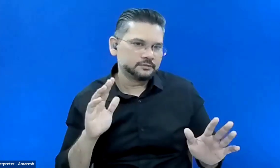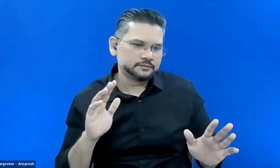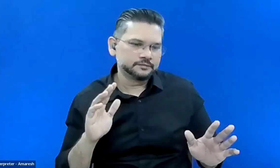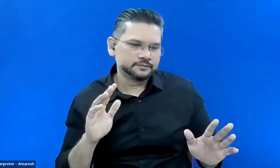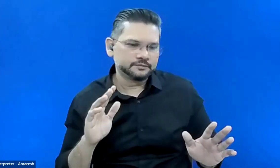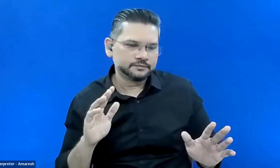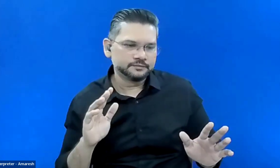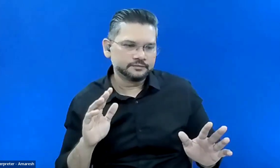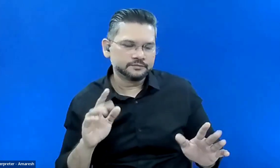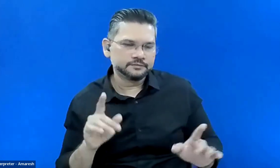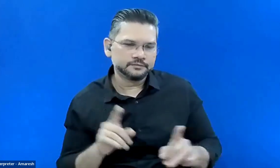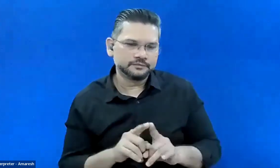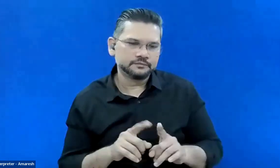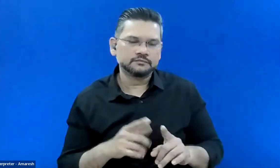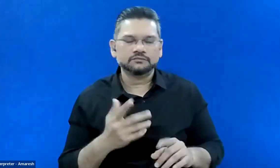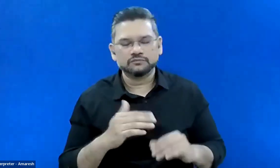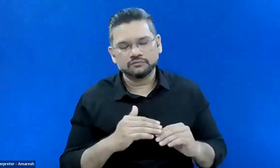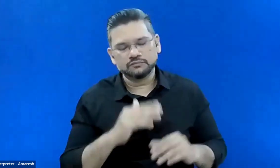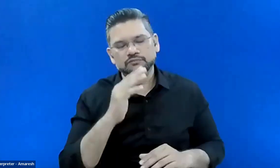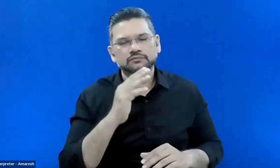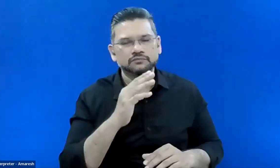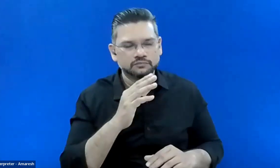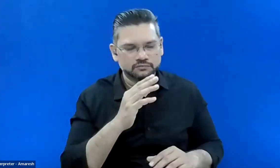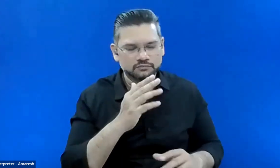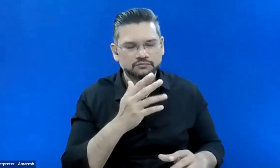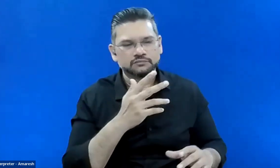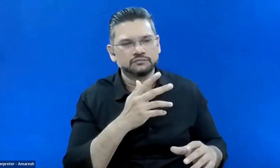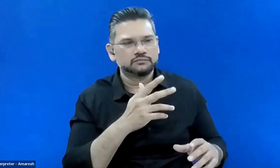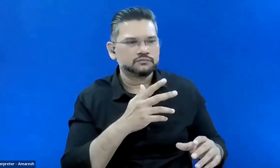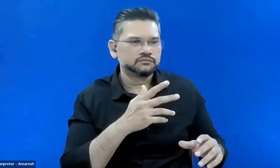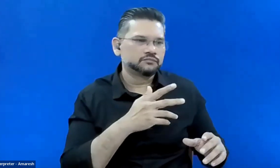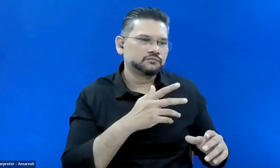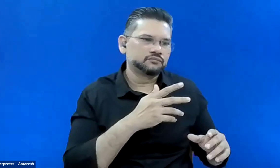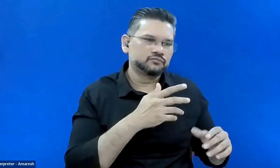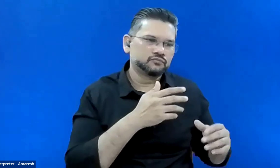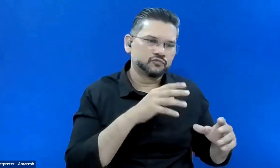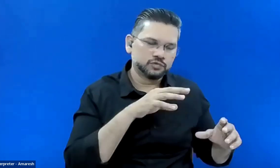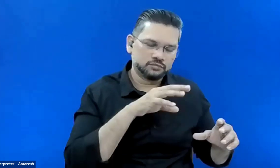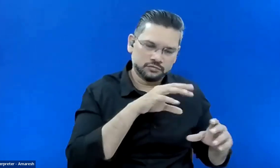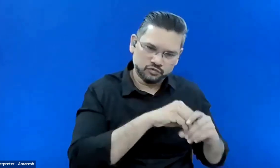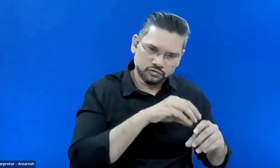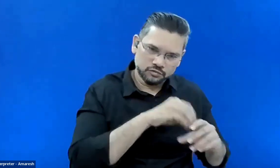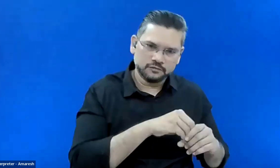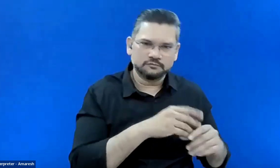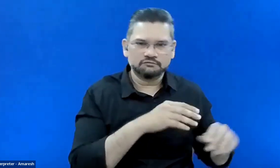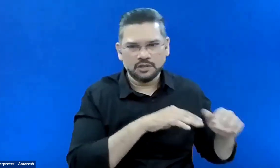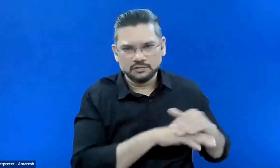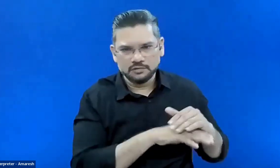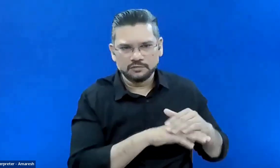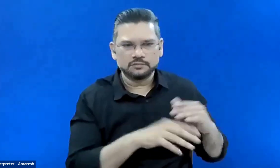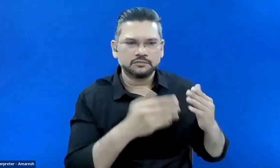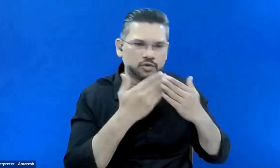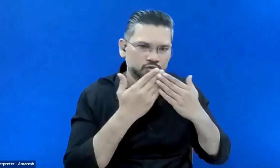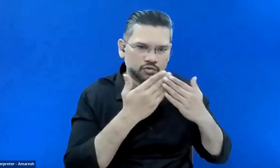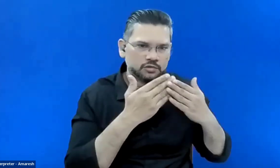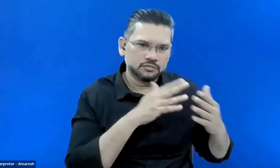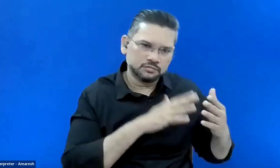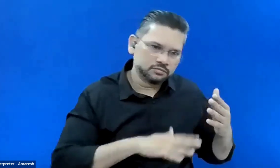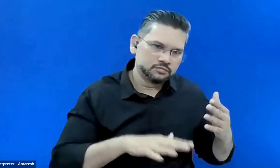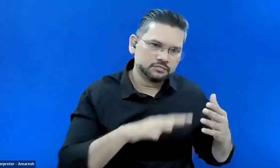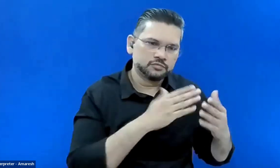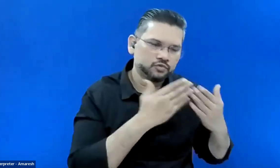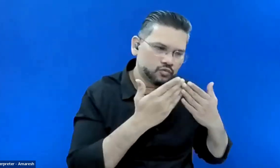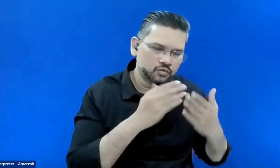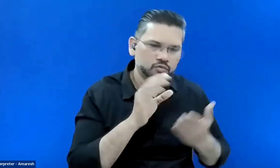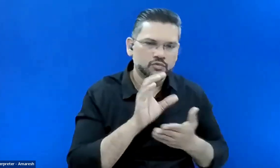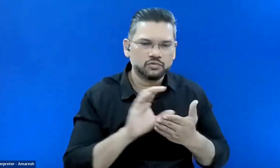build inclusive and accessible educational system either in college or in school is the basic needs